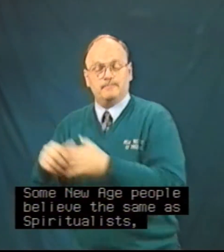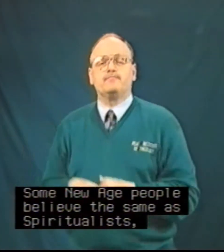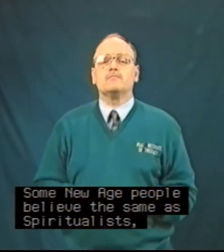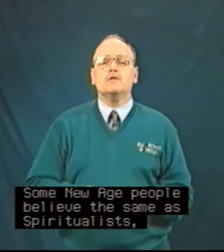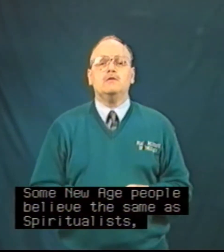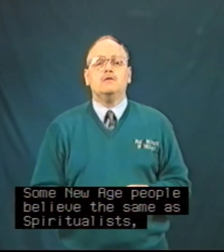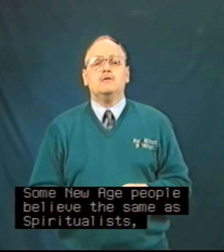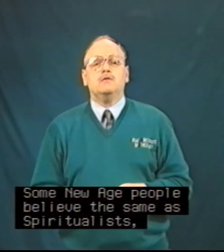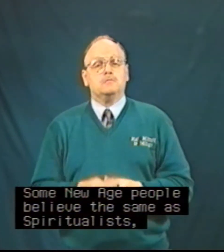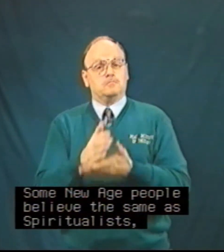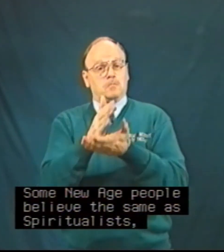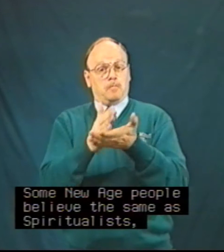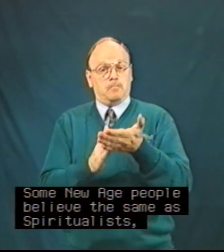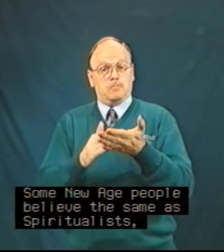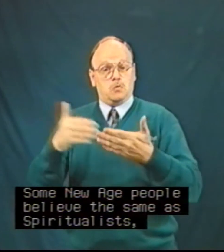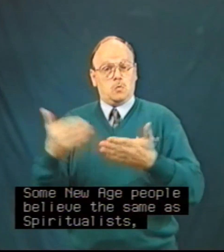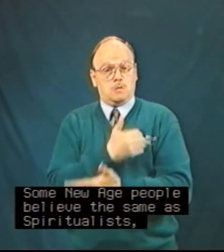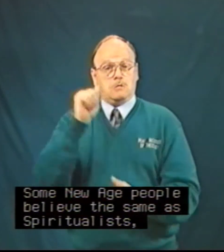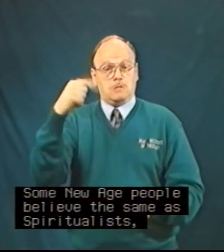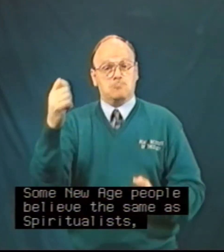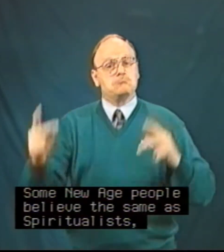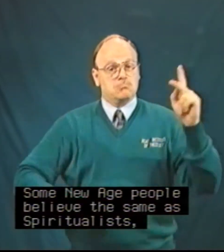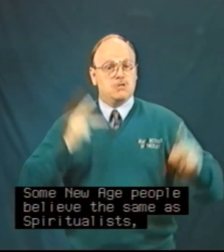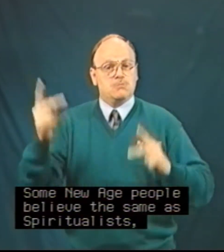Some New Age people believe the same as spiritualists.